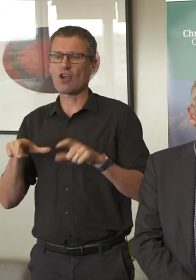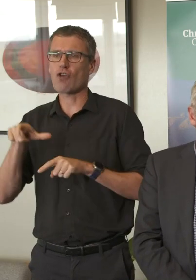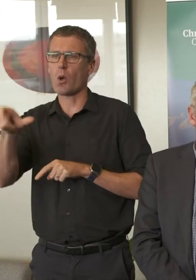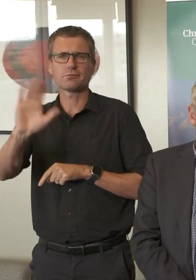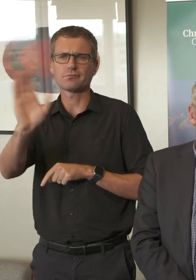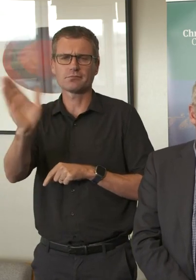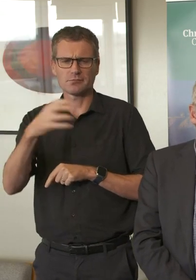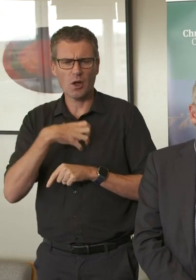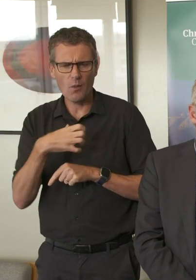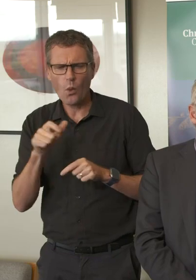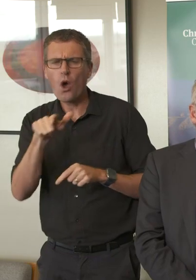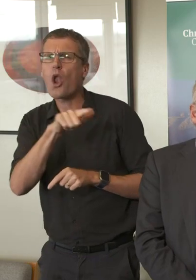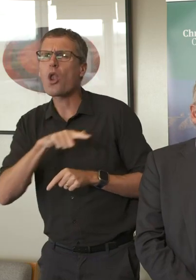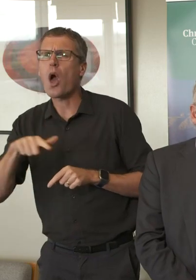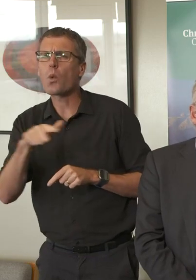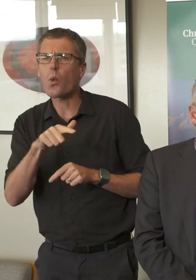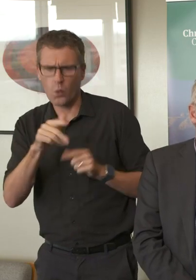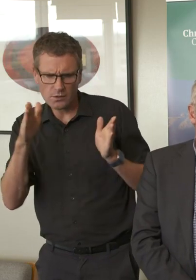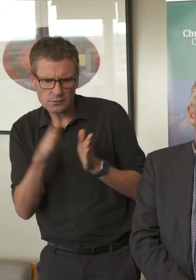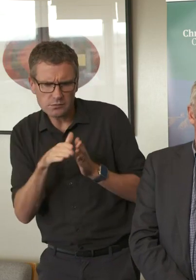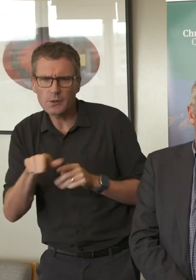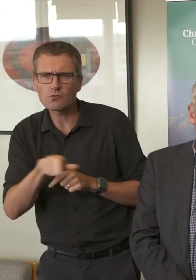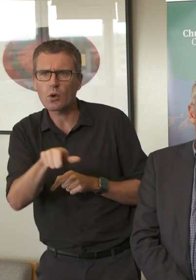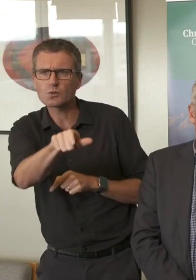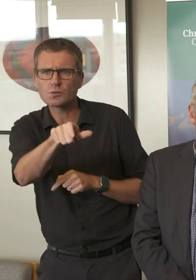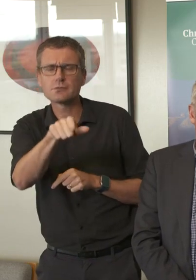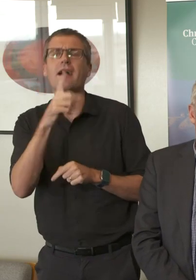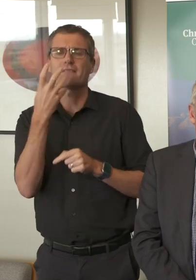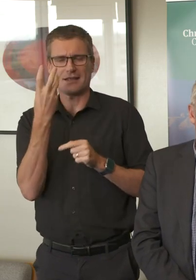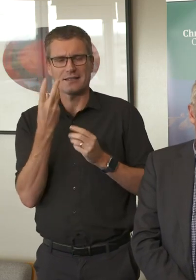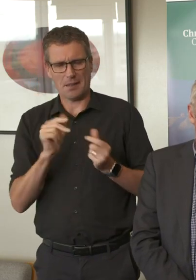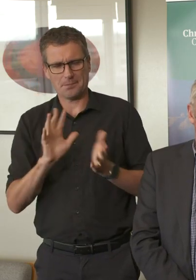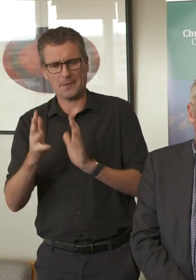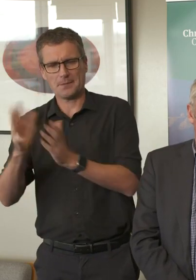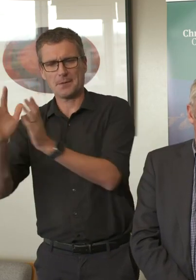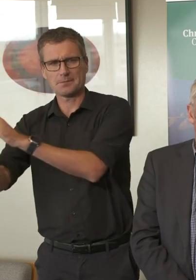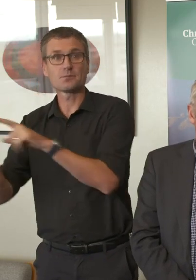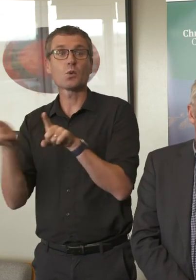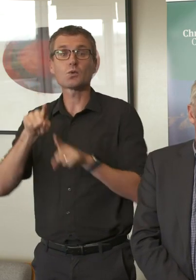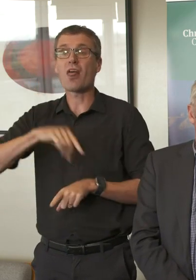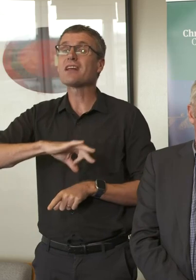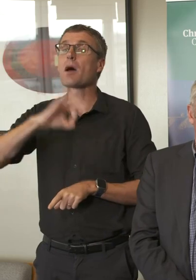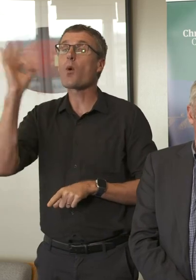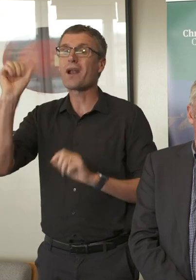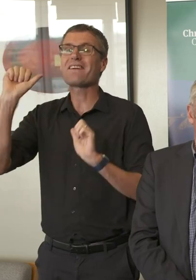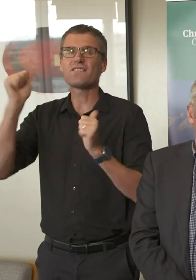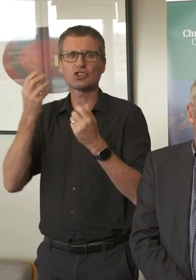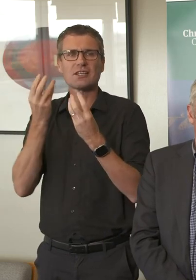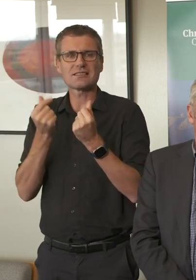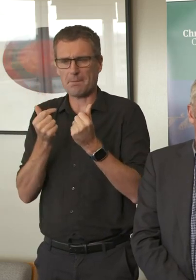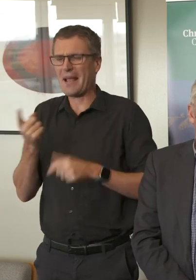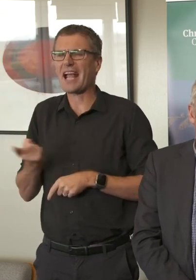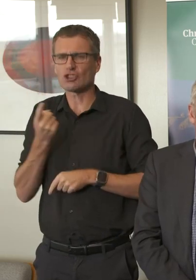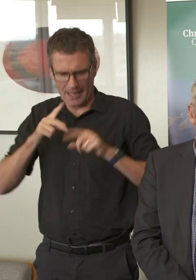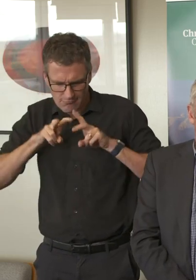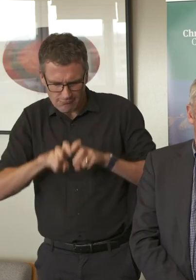more local access roads. But and there's been some geo work done on that this morning, but that information is